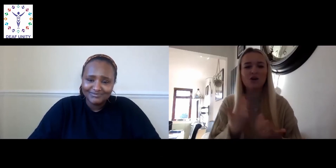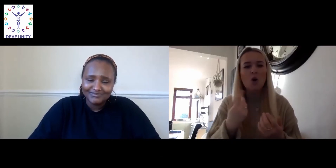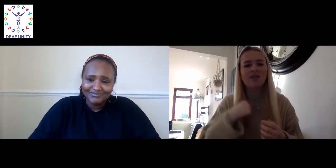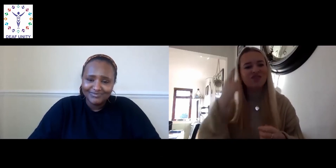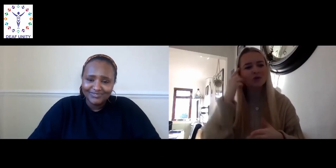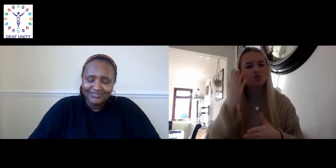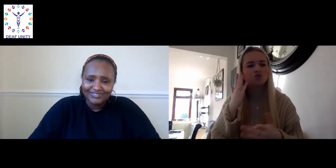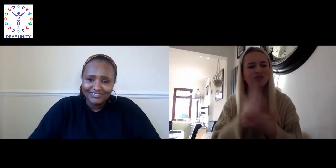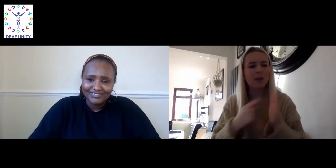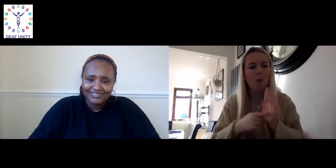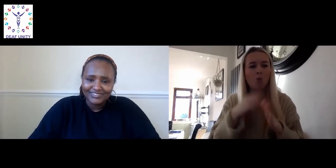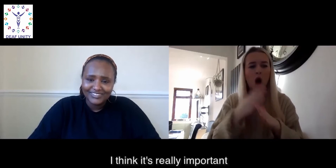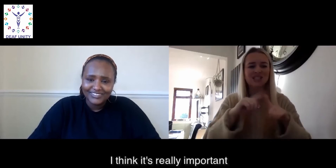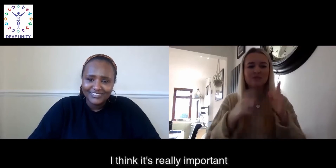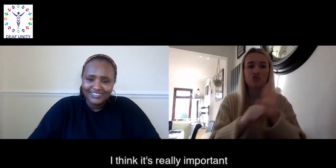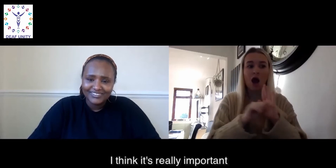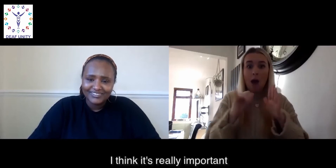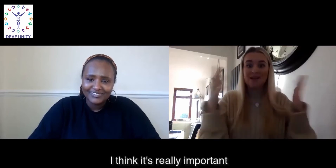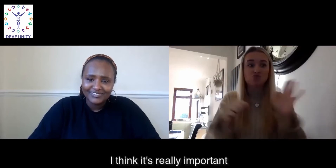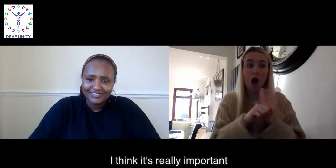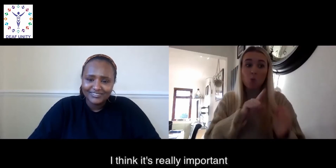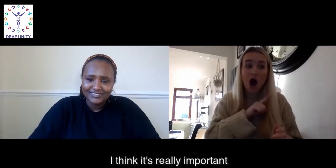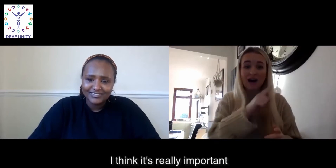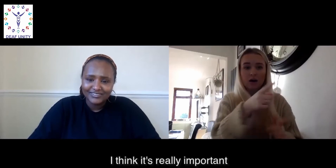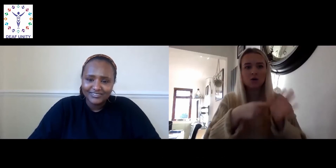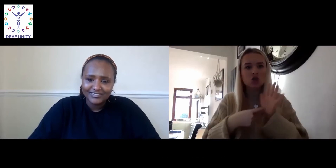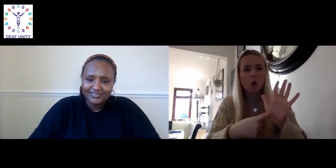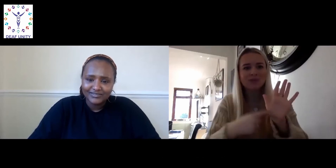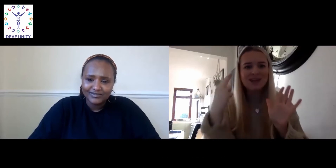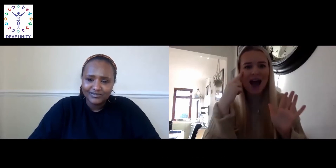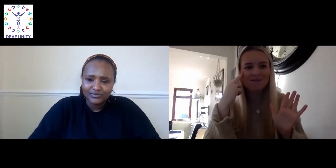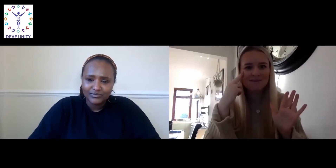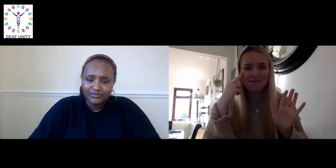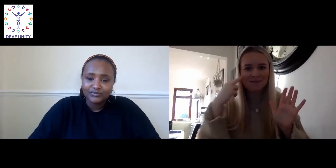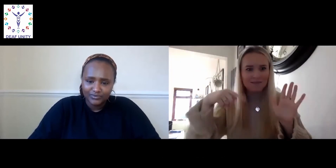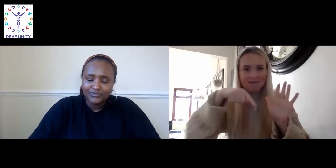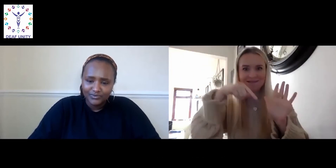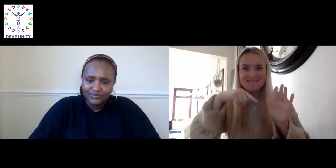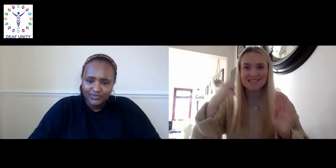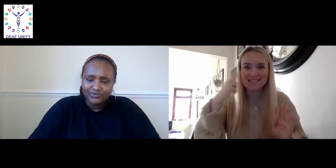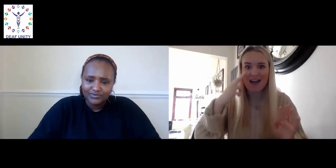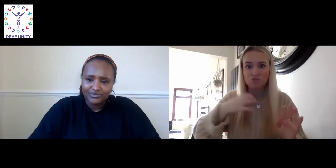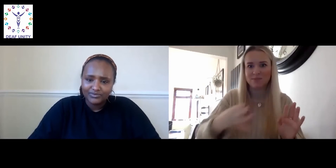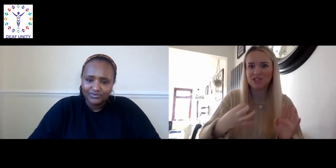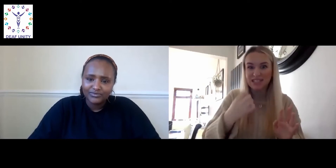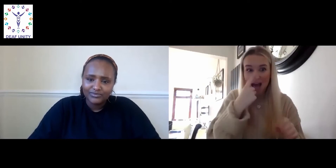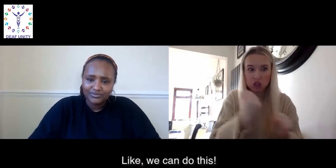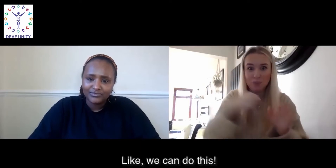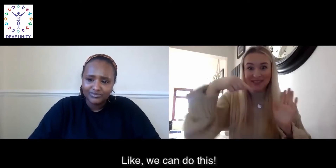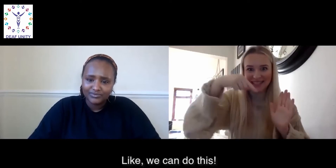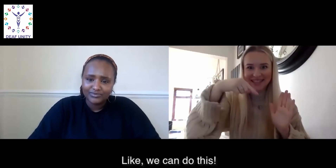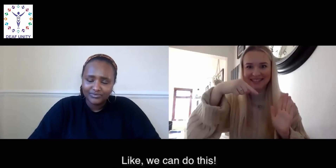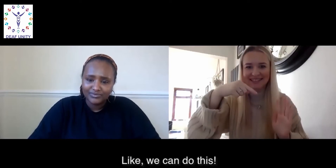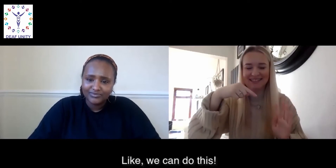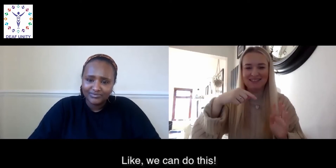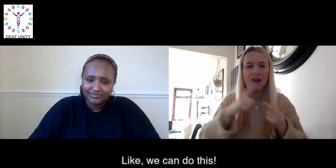can. I think it's really important to work with different brands to show, like, deaf, like, we can